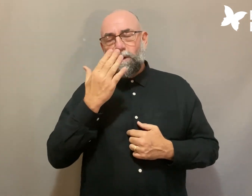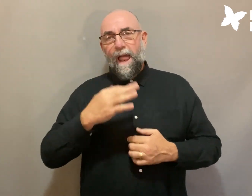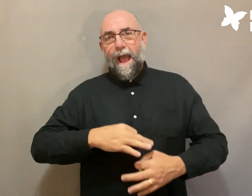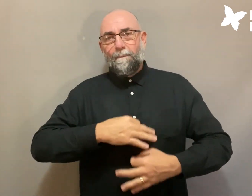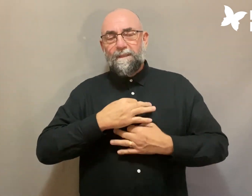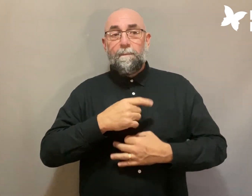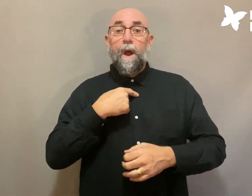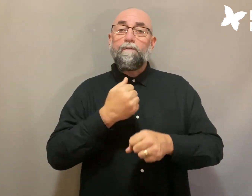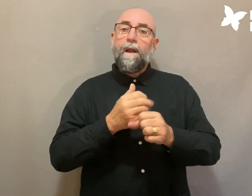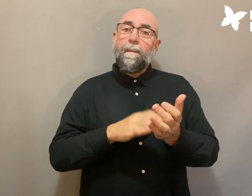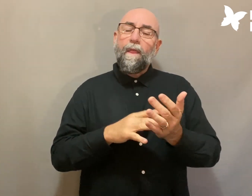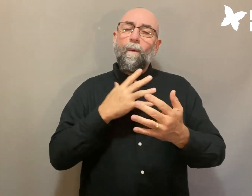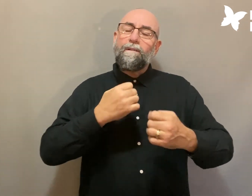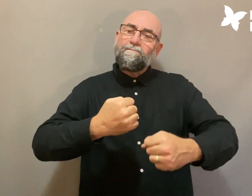hold me and say those words.